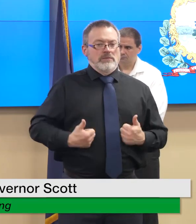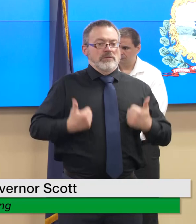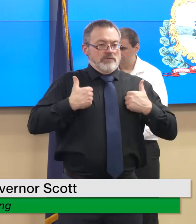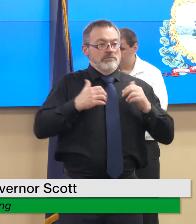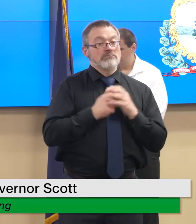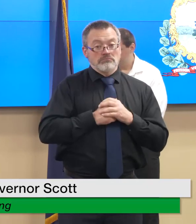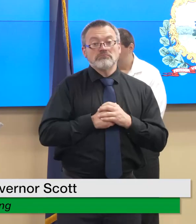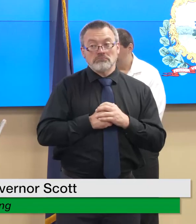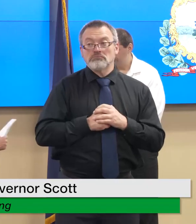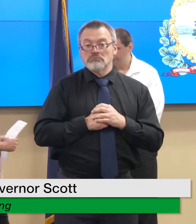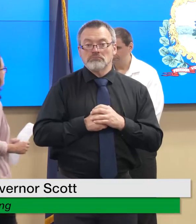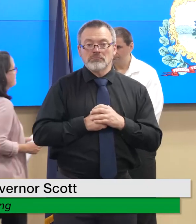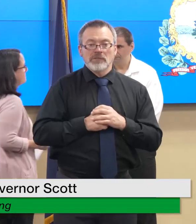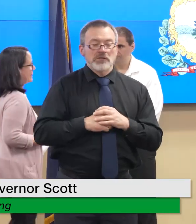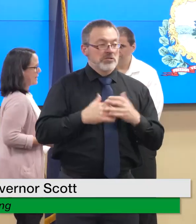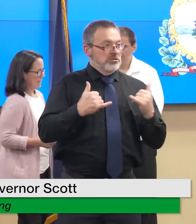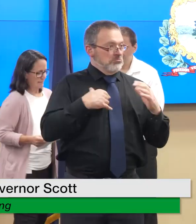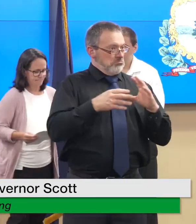governor.